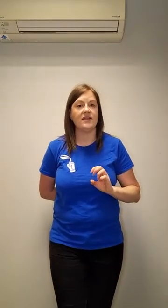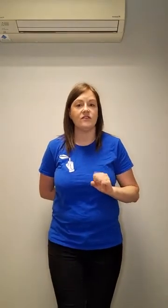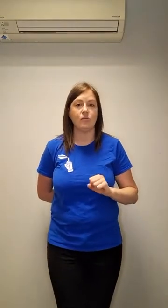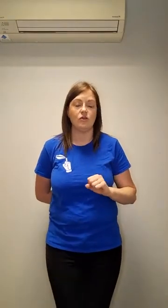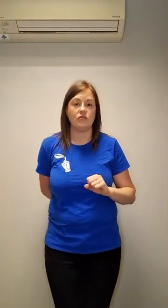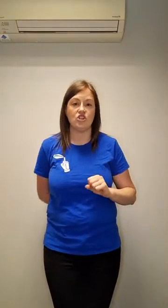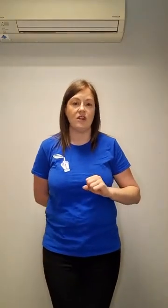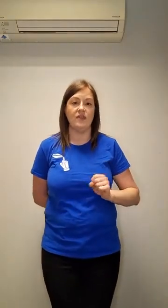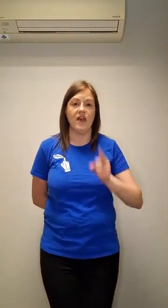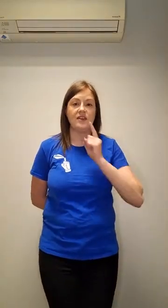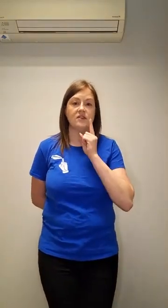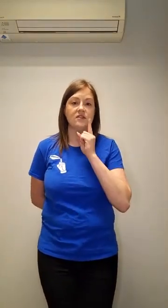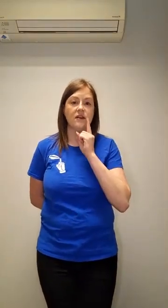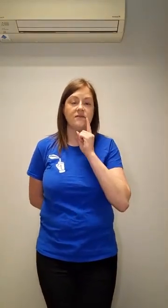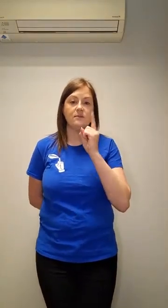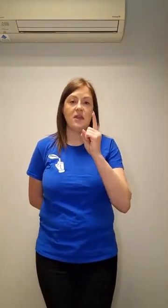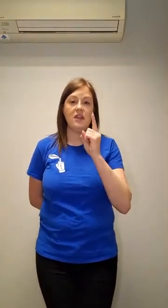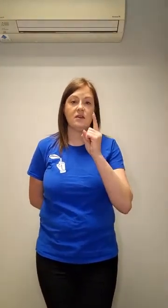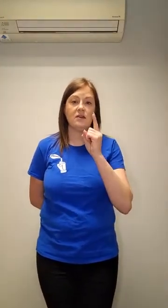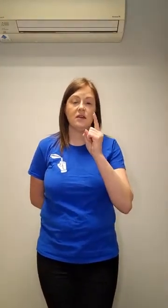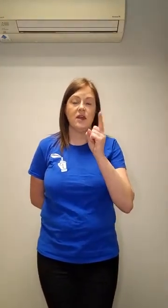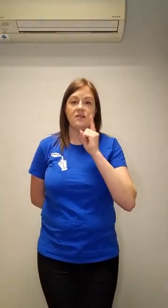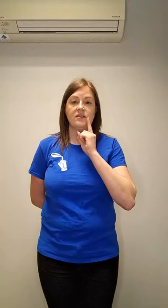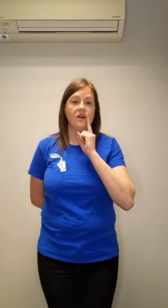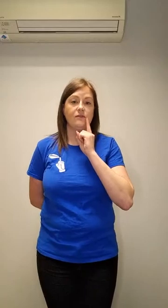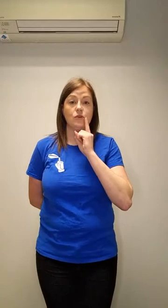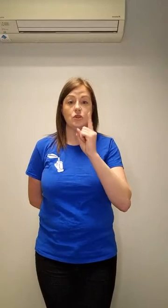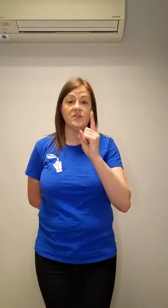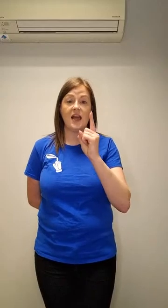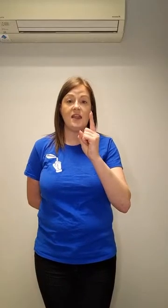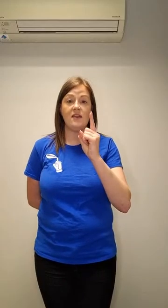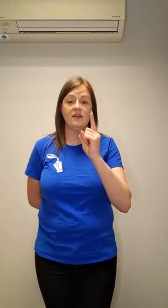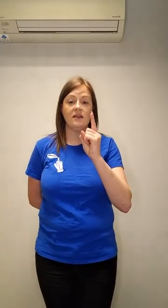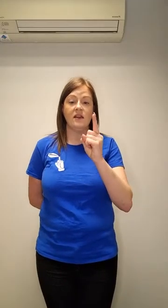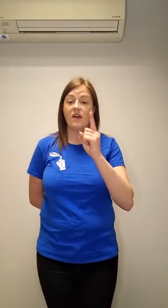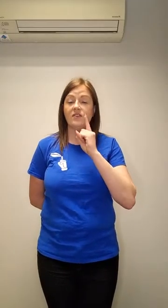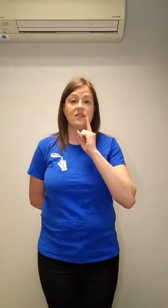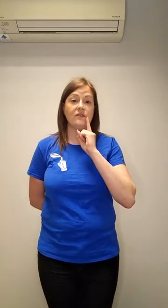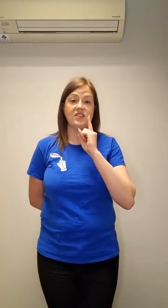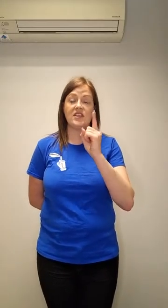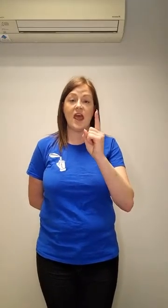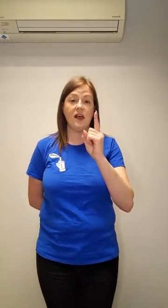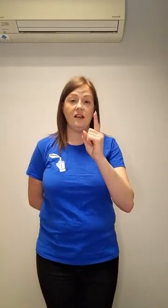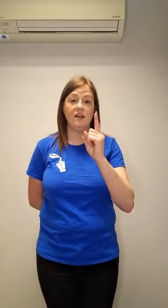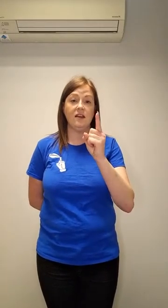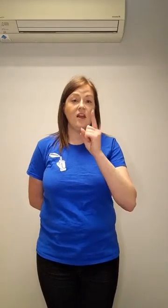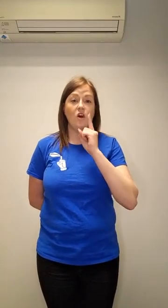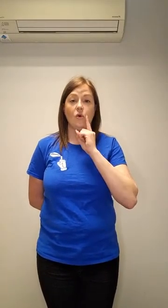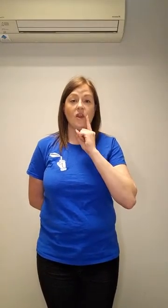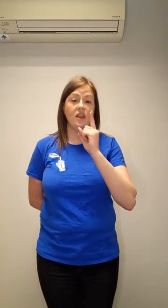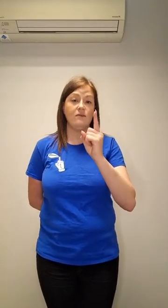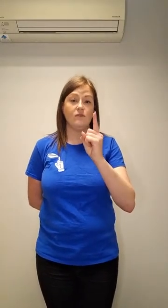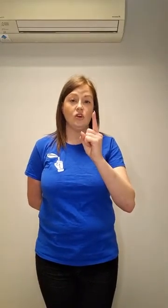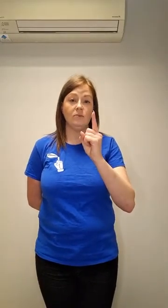context of what you're achieving there, so the sign for speak, the sign for to say, the sign for tell or inform,